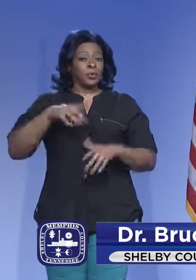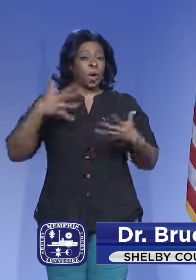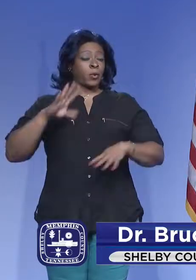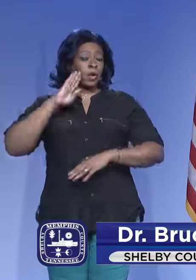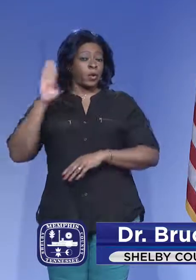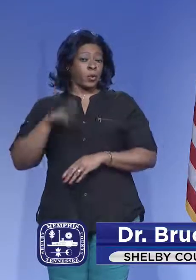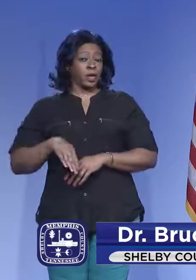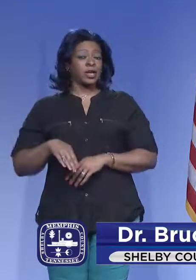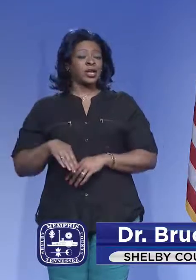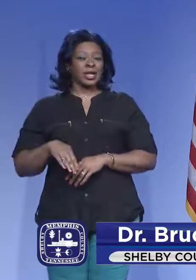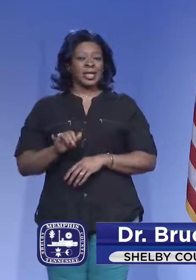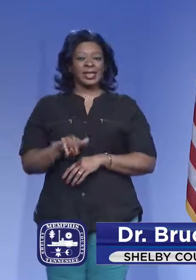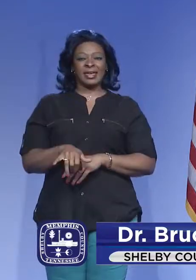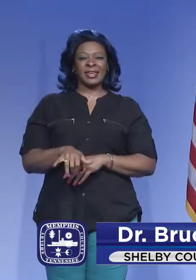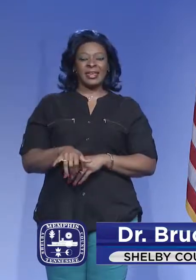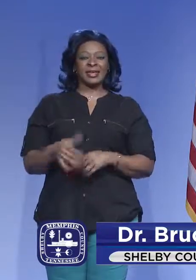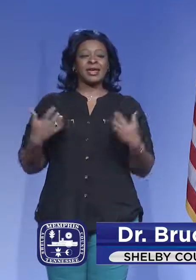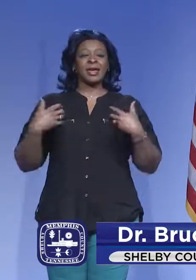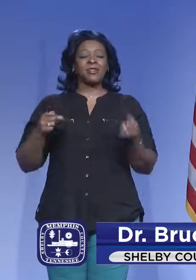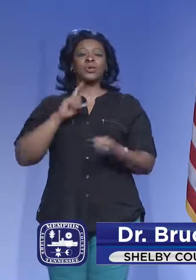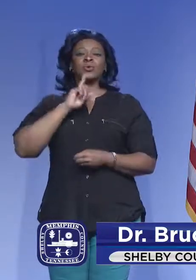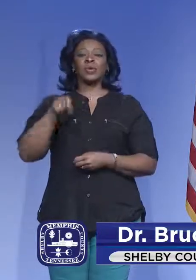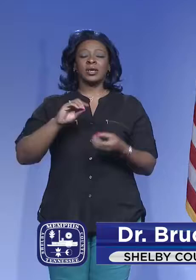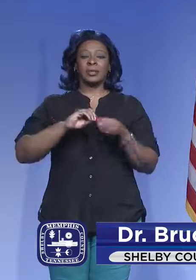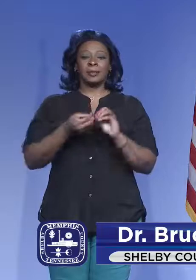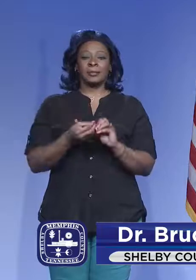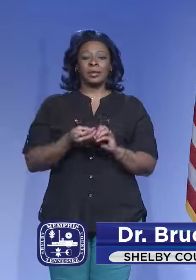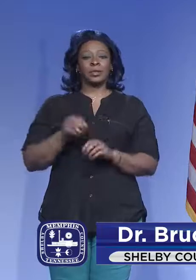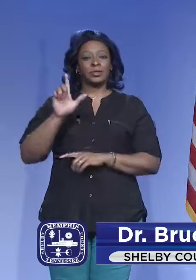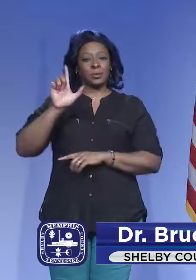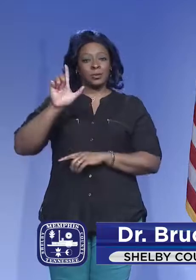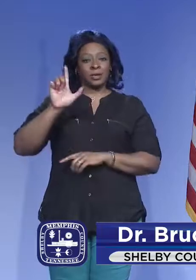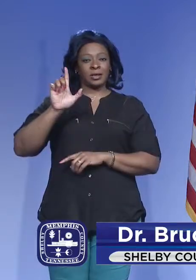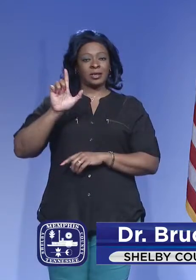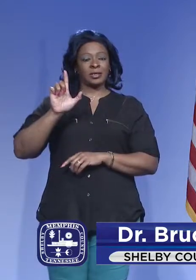aware, that health directive number 21